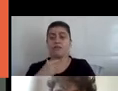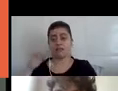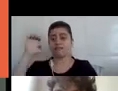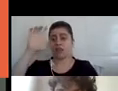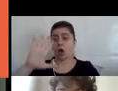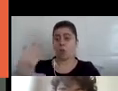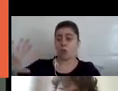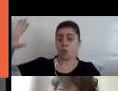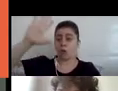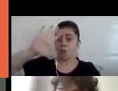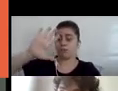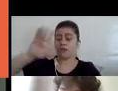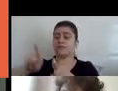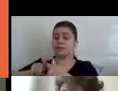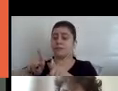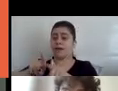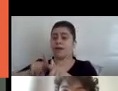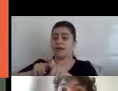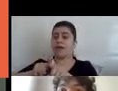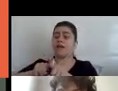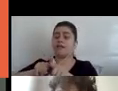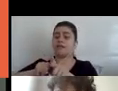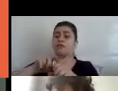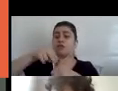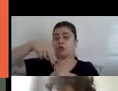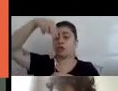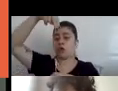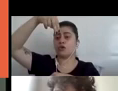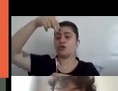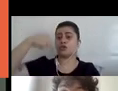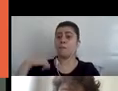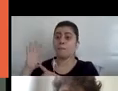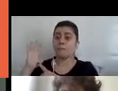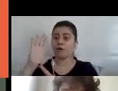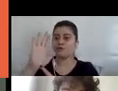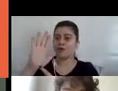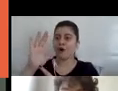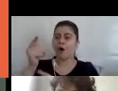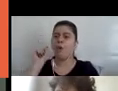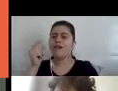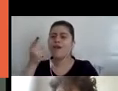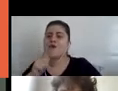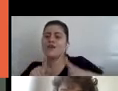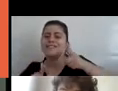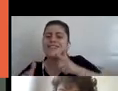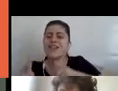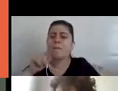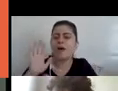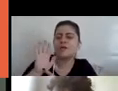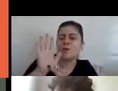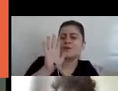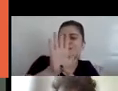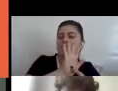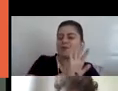their cities, the achievements, but also the requests, the asks for towards the states and